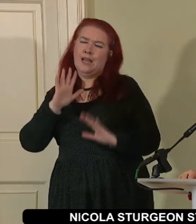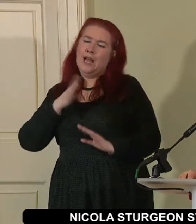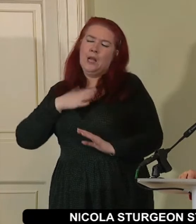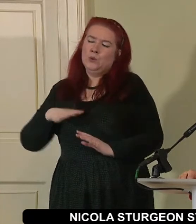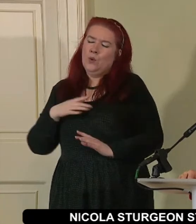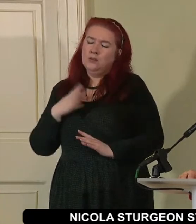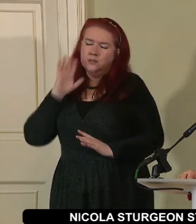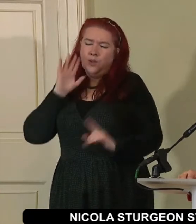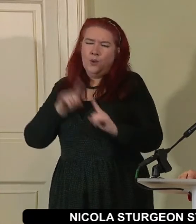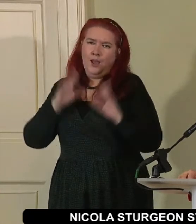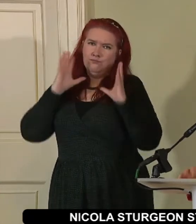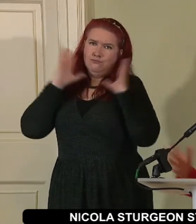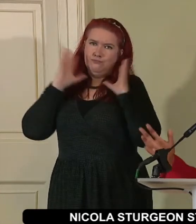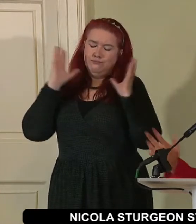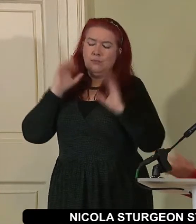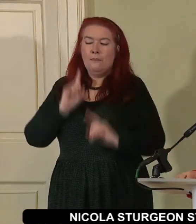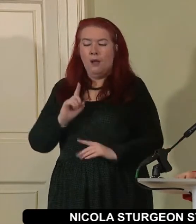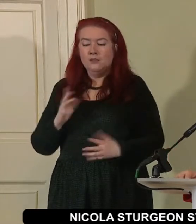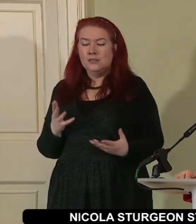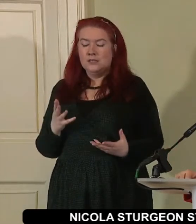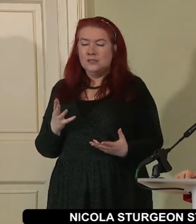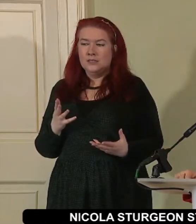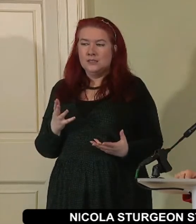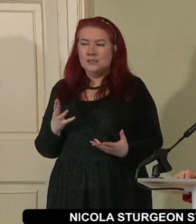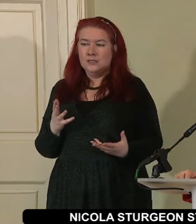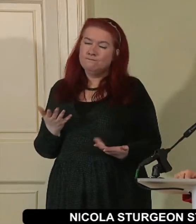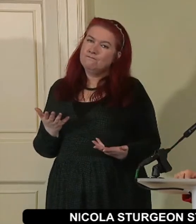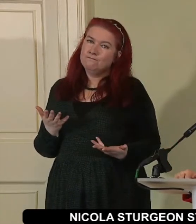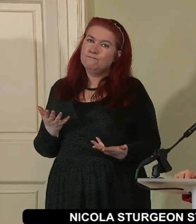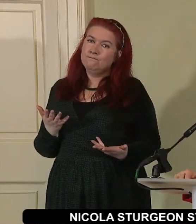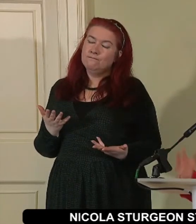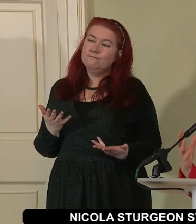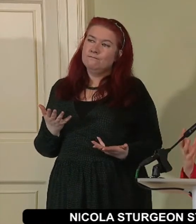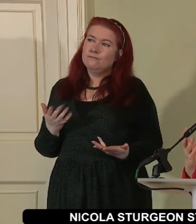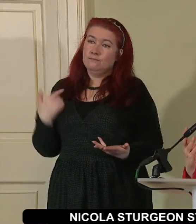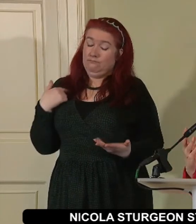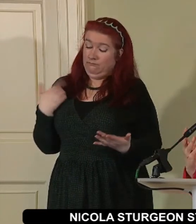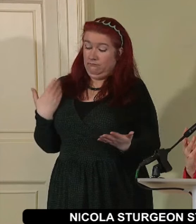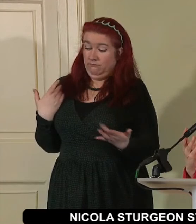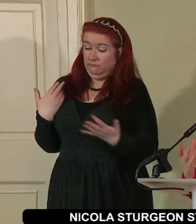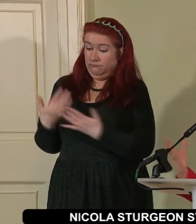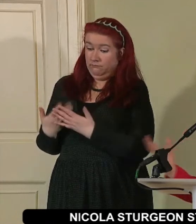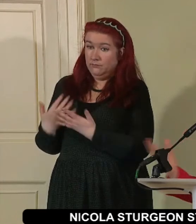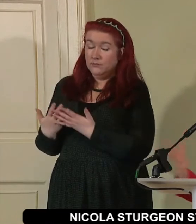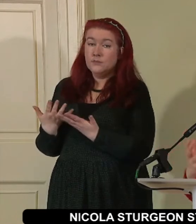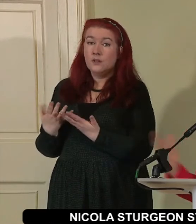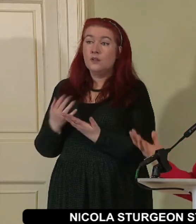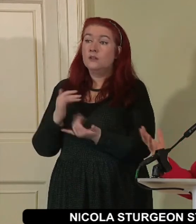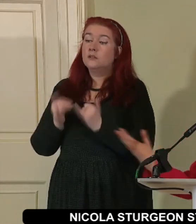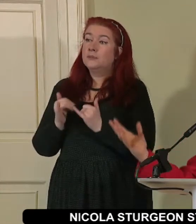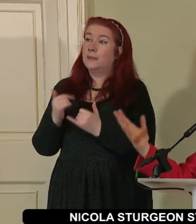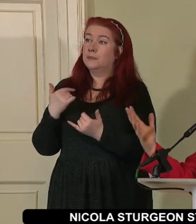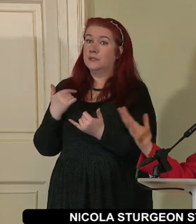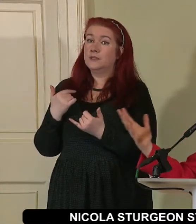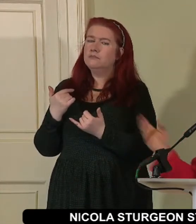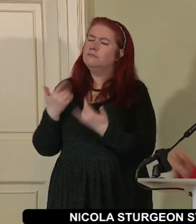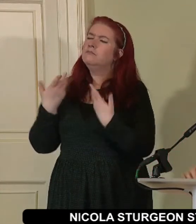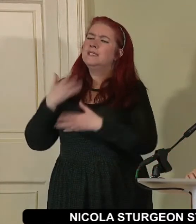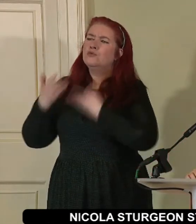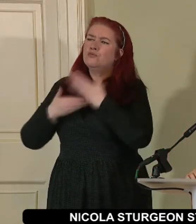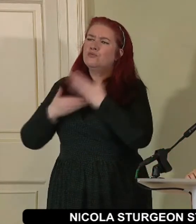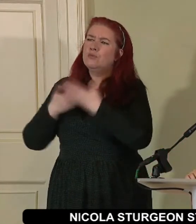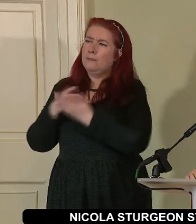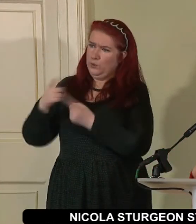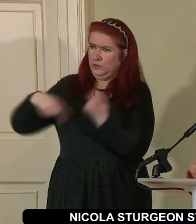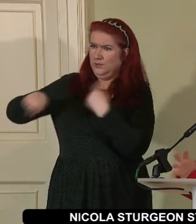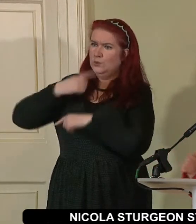to do. But yeah, I, even in times that would be described, have been described by most